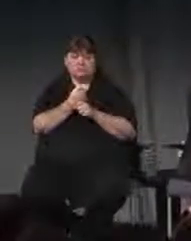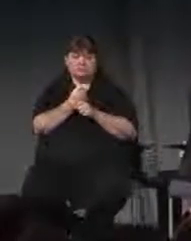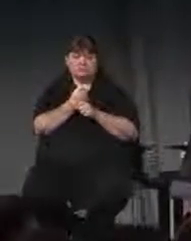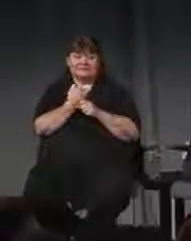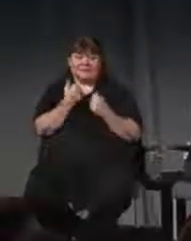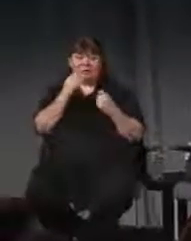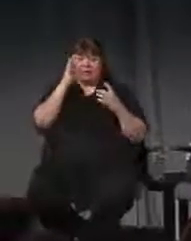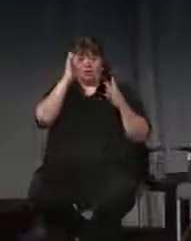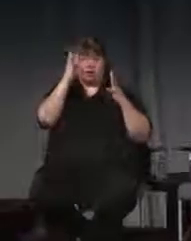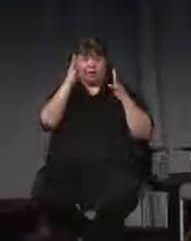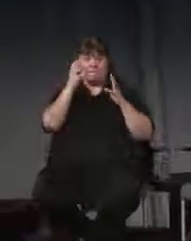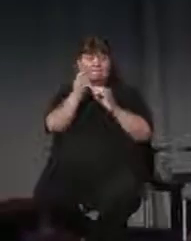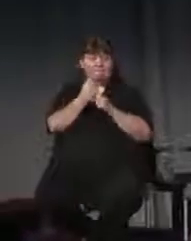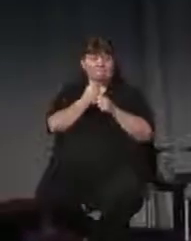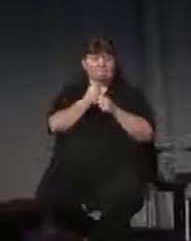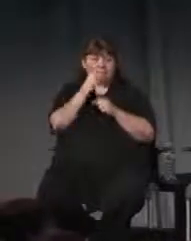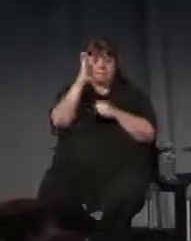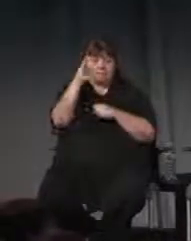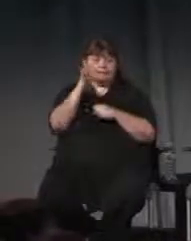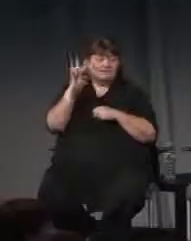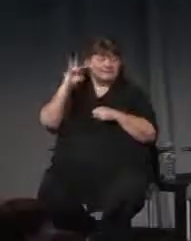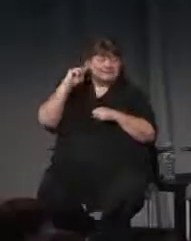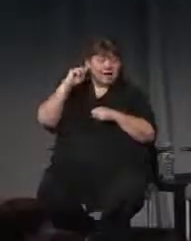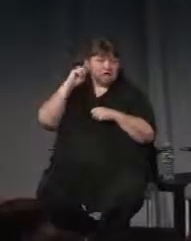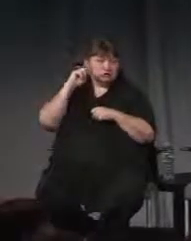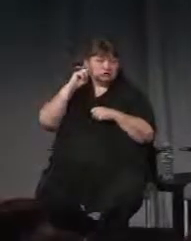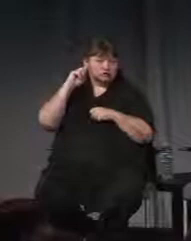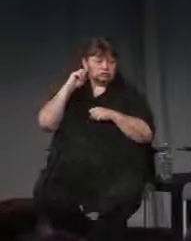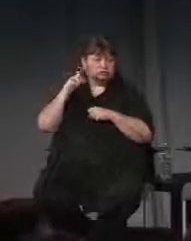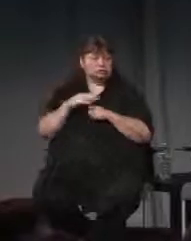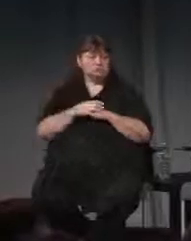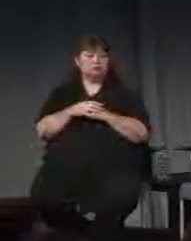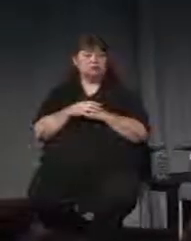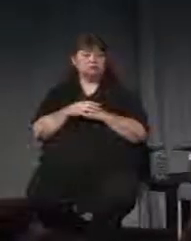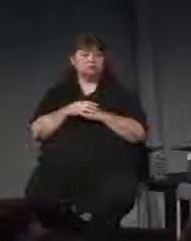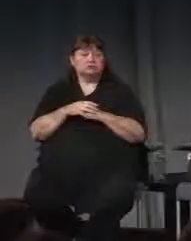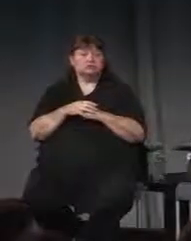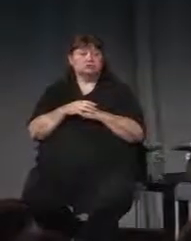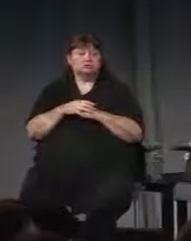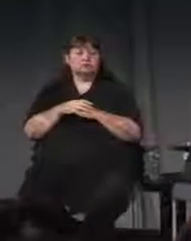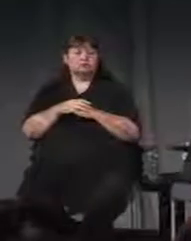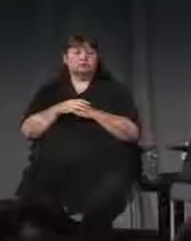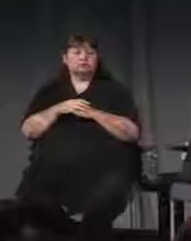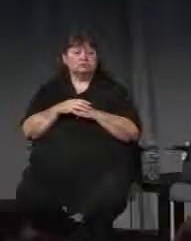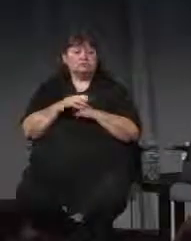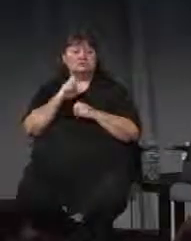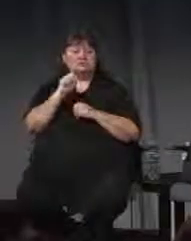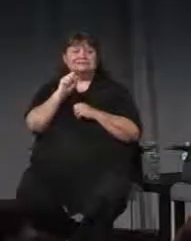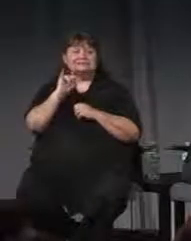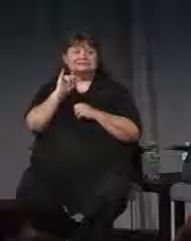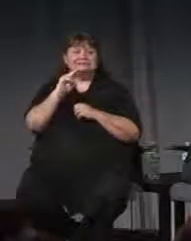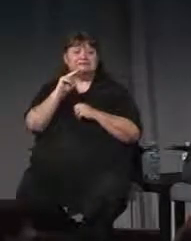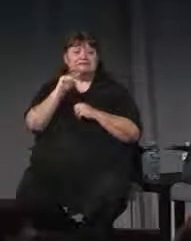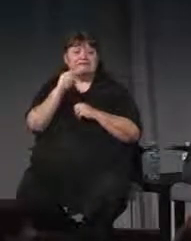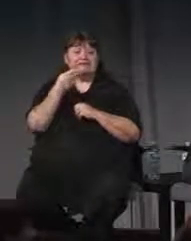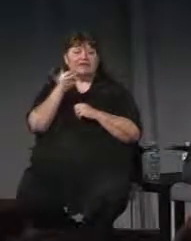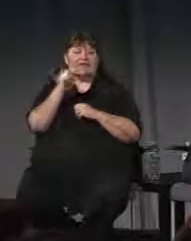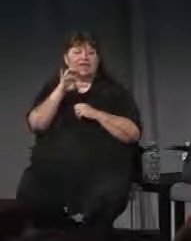has dominated how pop music is crafted and produced and heard. I wonder if,